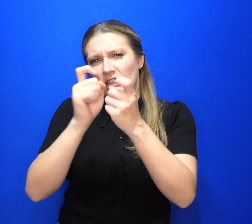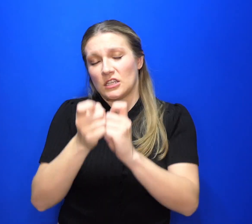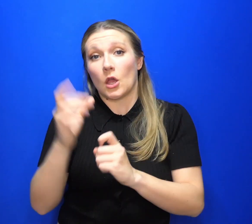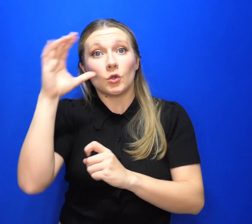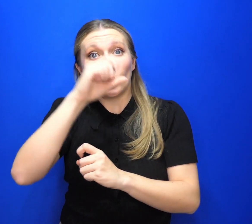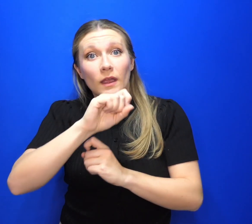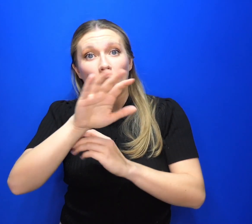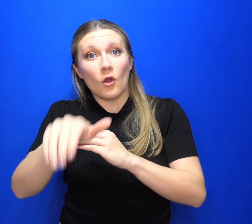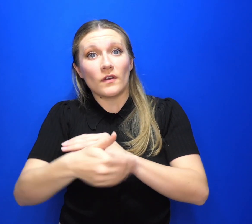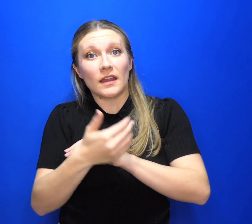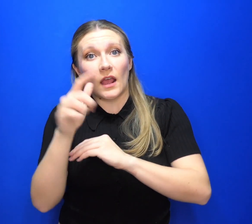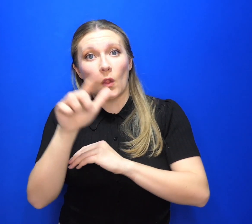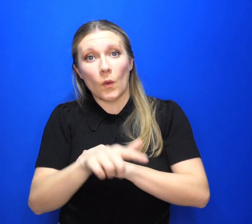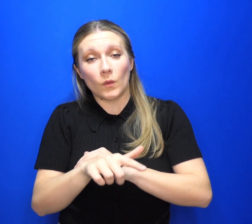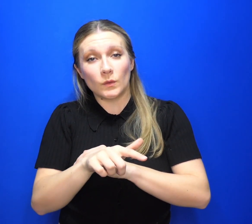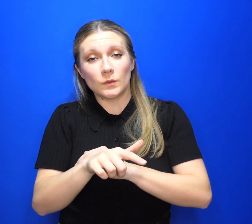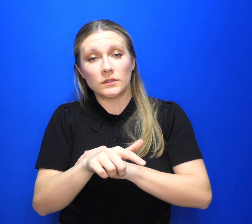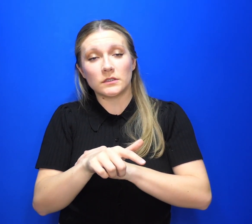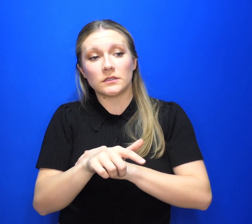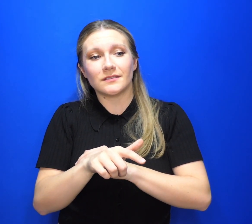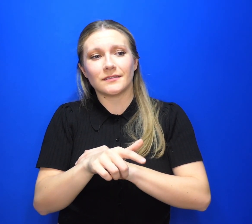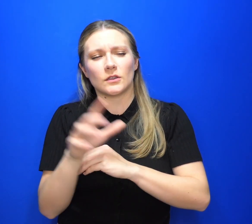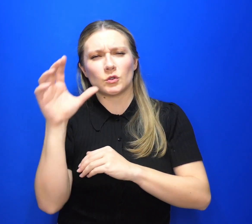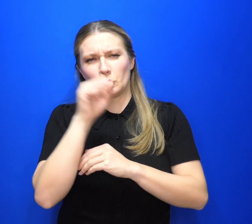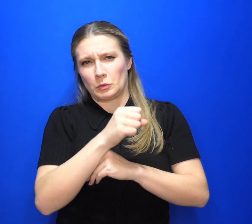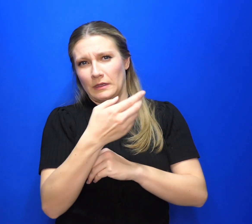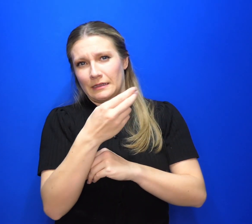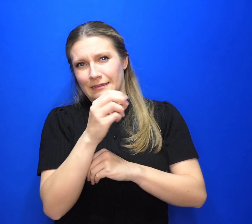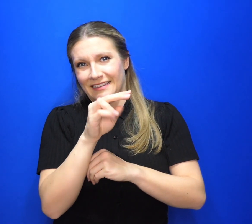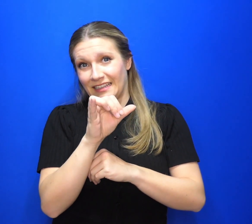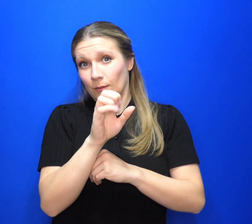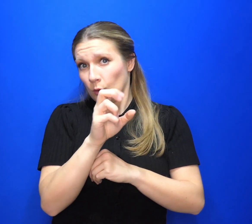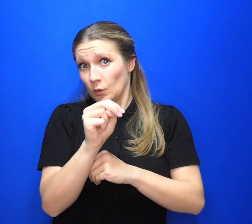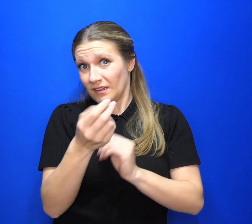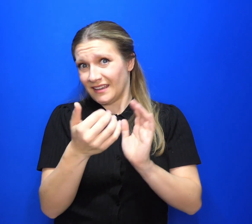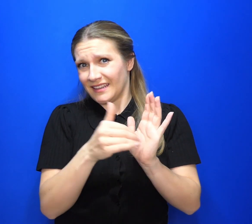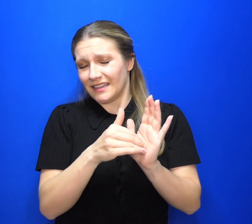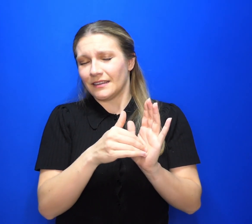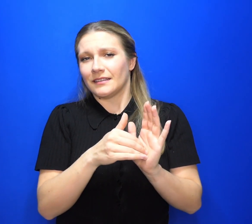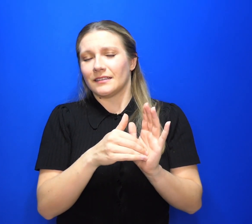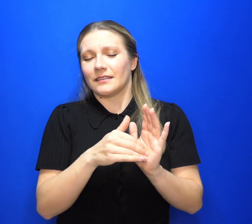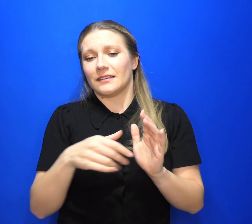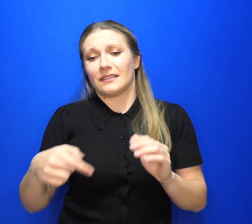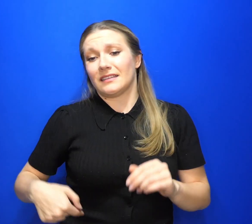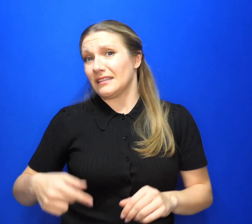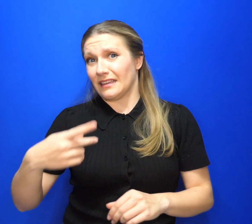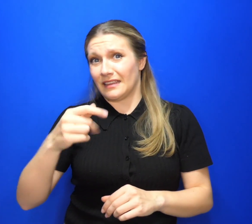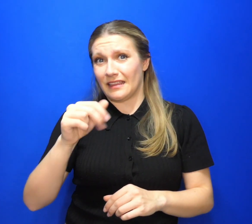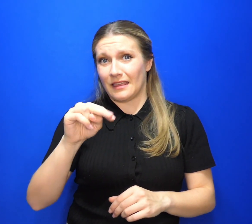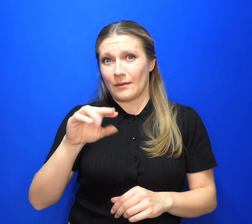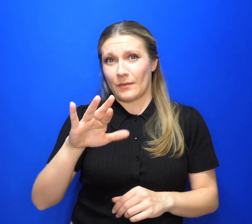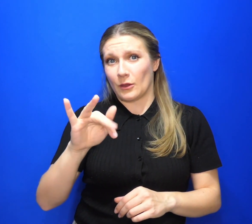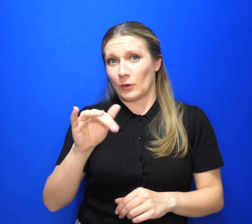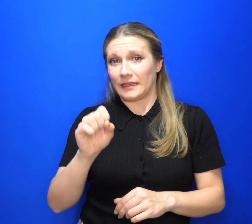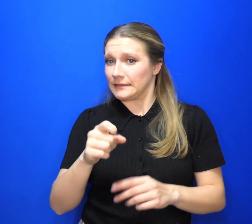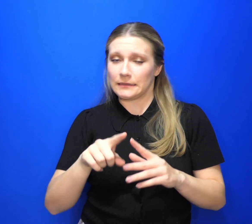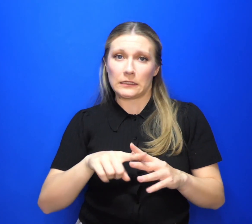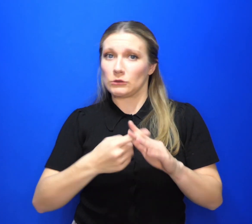in this case, is the pancreas is just kicking out at this point. Yeah. This is where it's taking most of its action. And so you don't